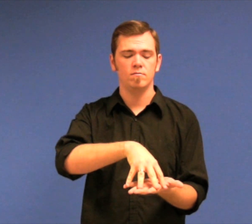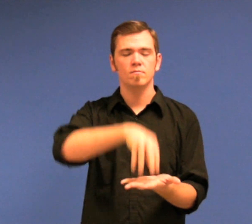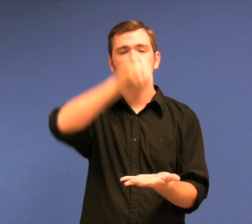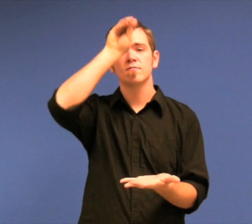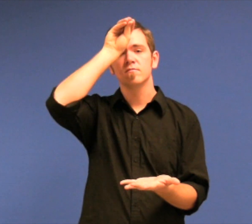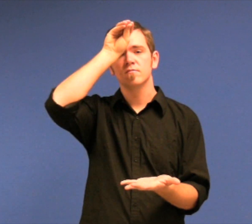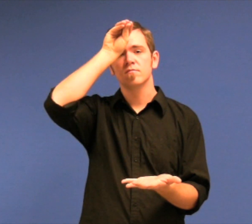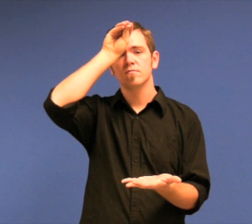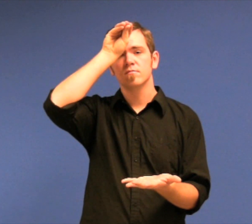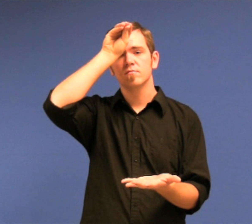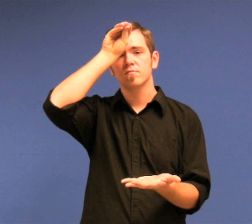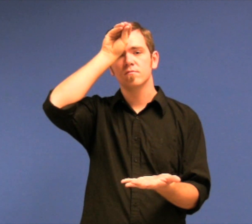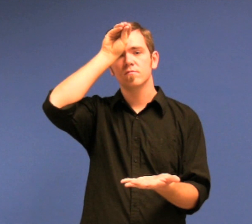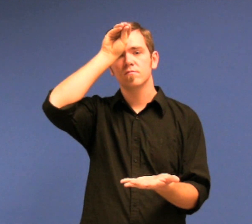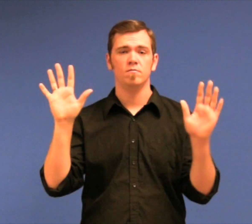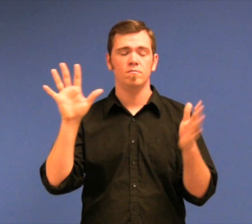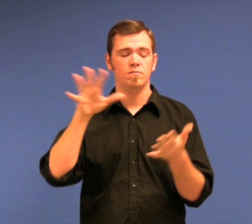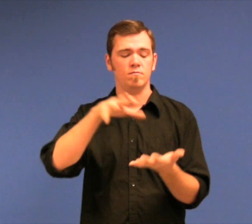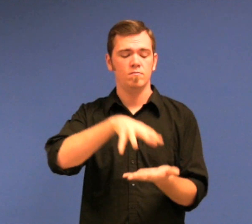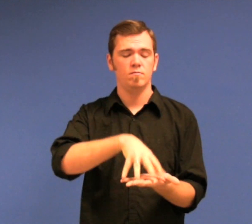in your brain. Learn.